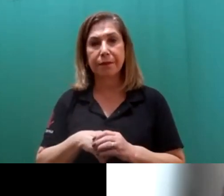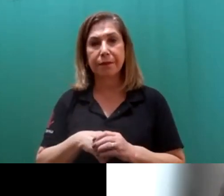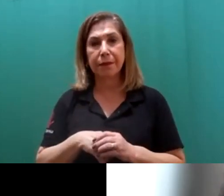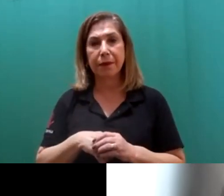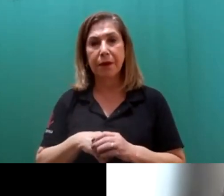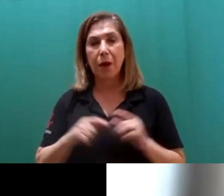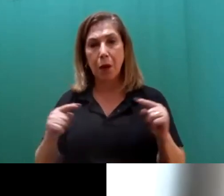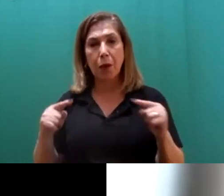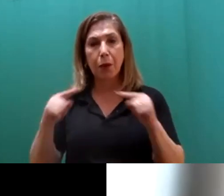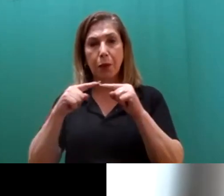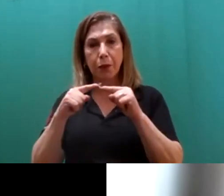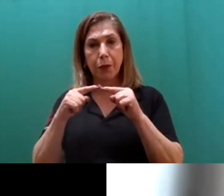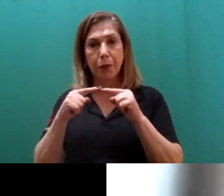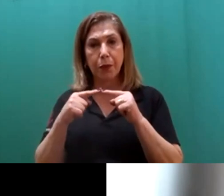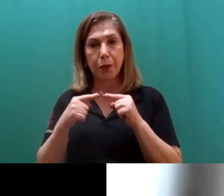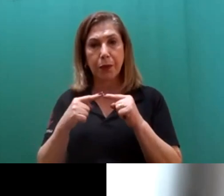the cities and